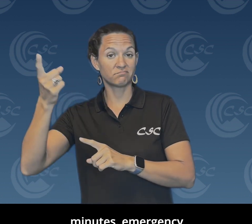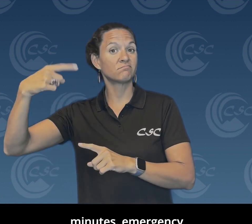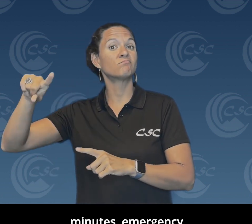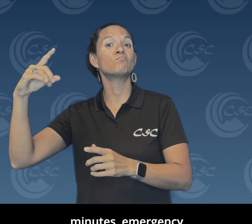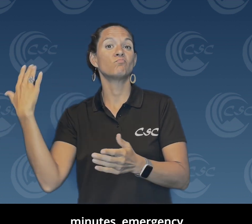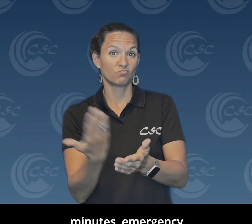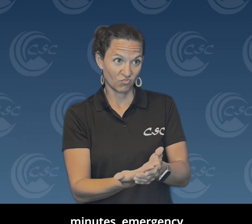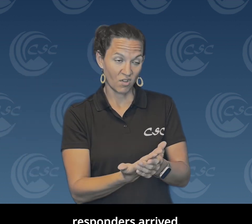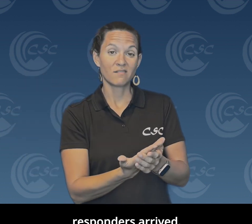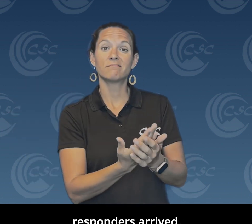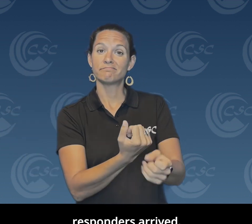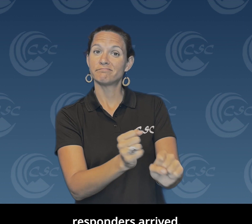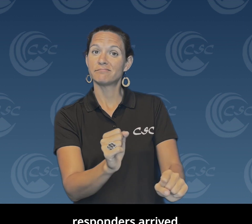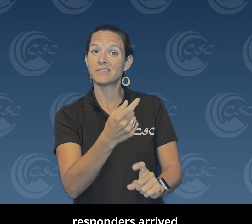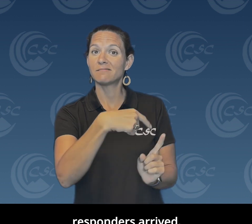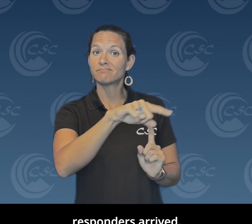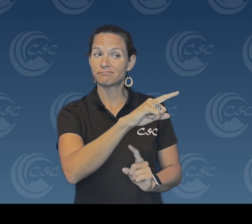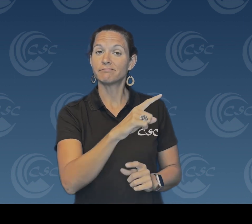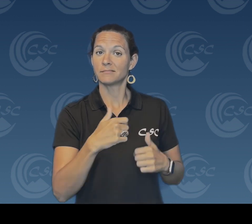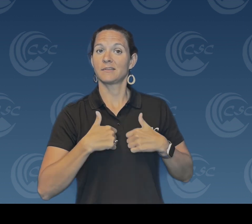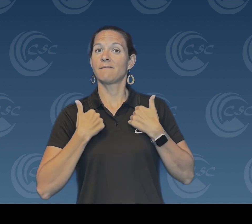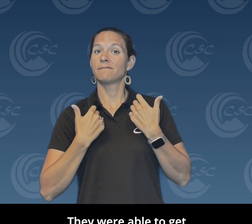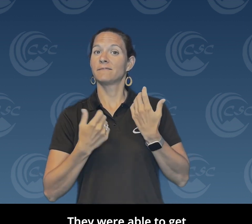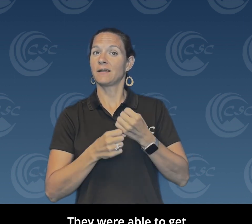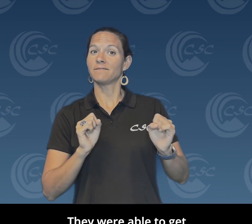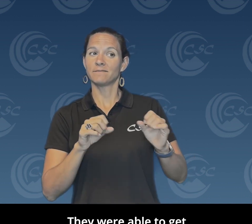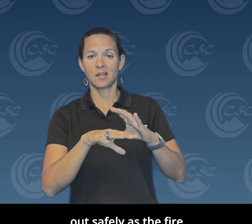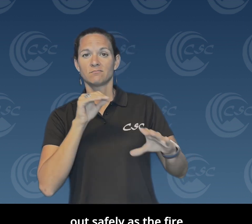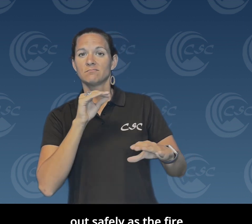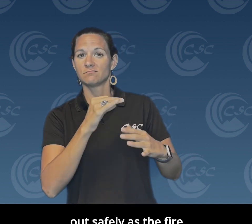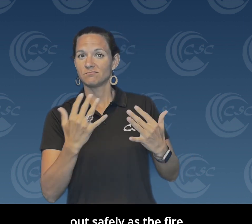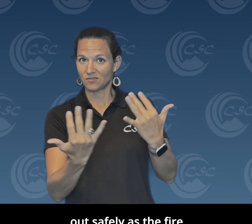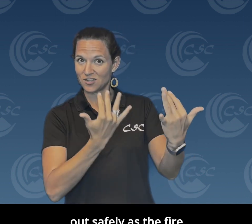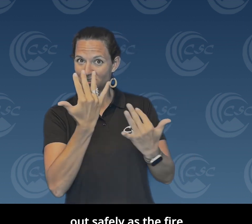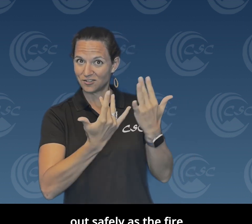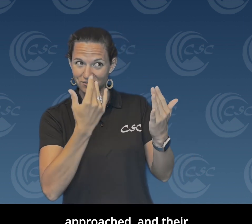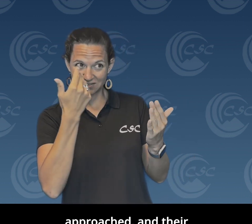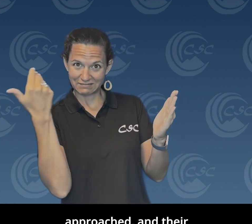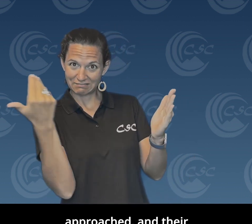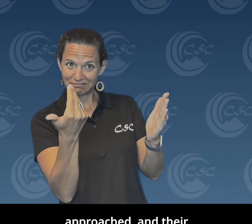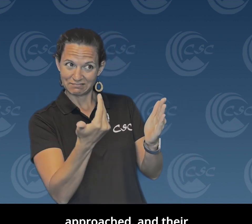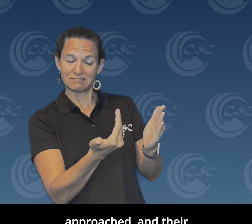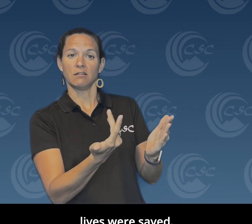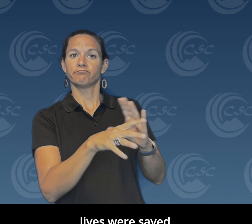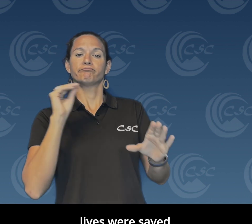minutes, emergency responders arrived. They were able to get out safely as the fire approached, and their lives were